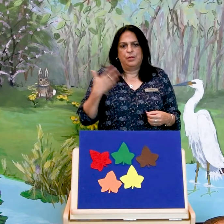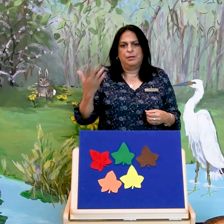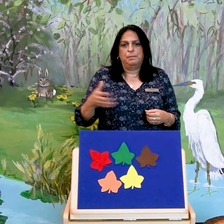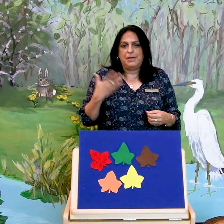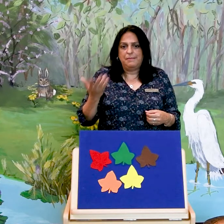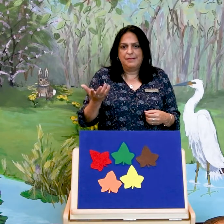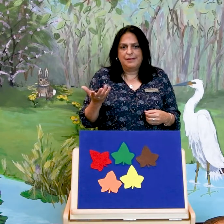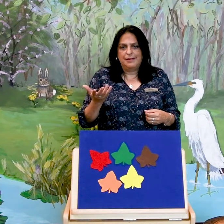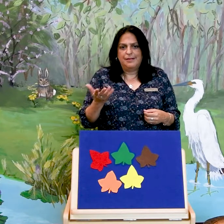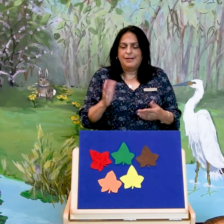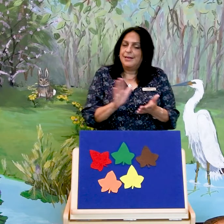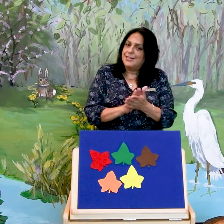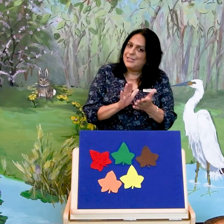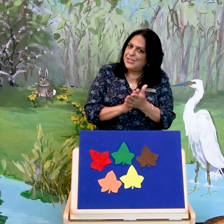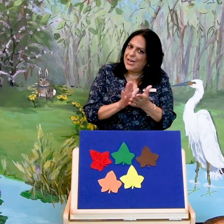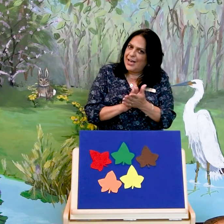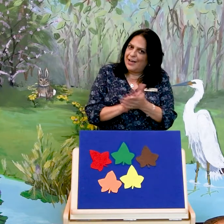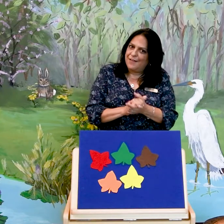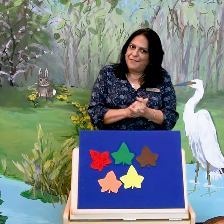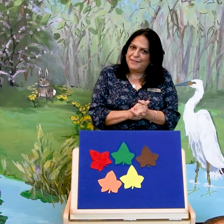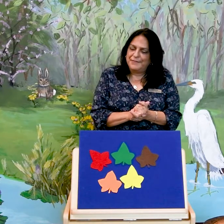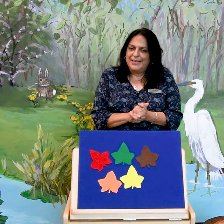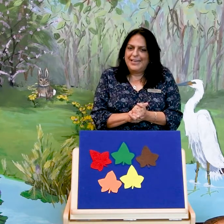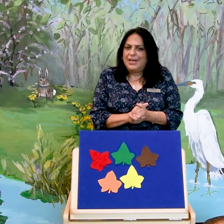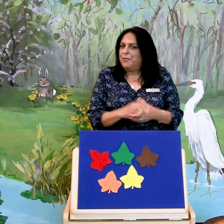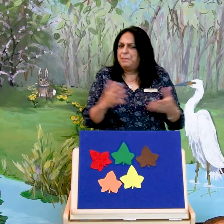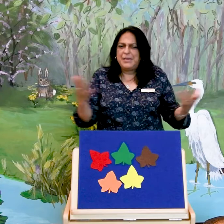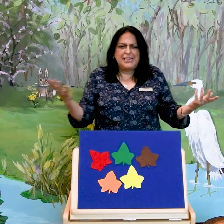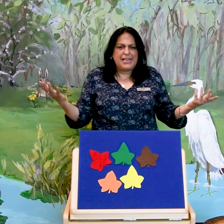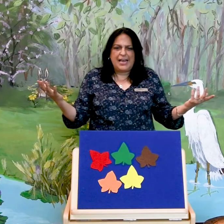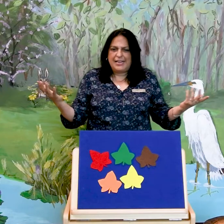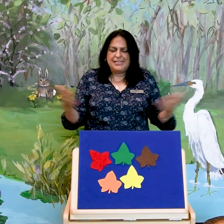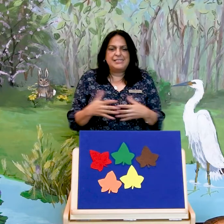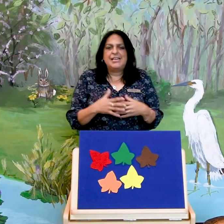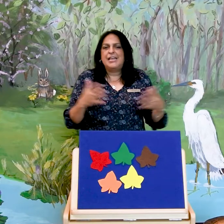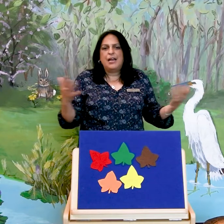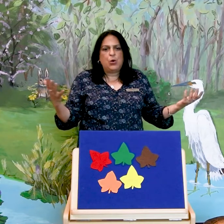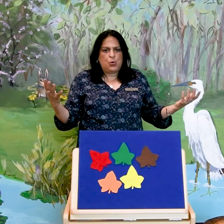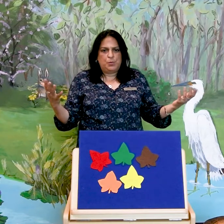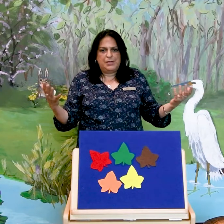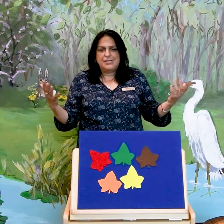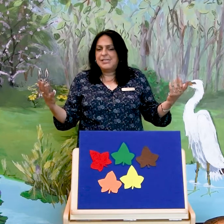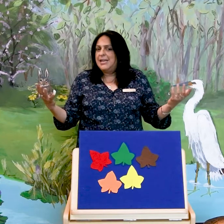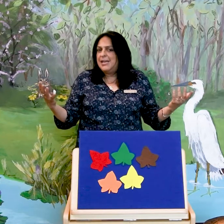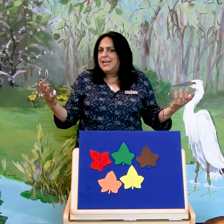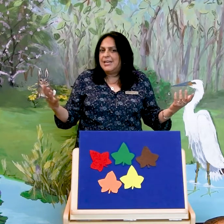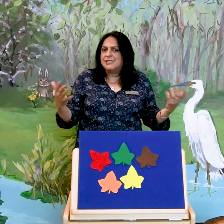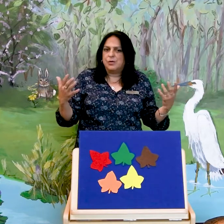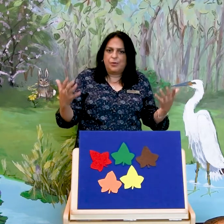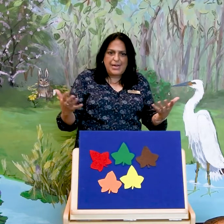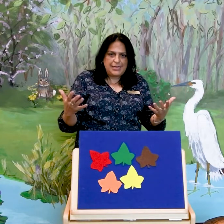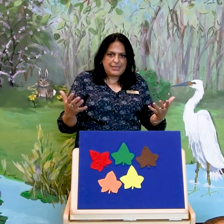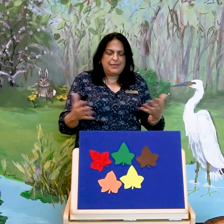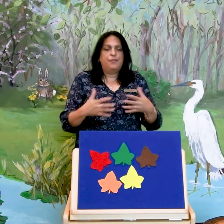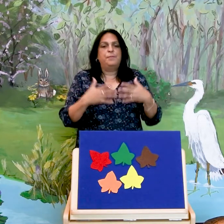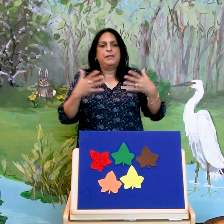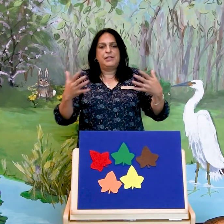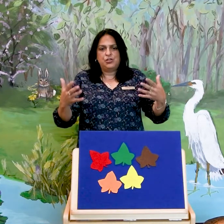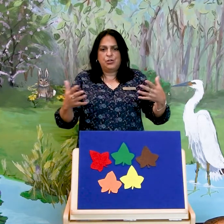be. Good job. Repeat that and sing it at home. Singing is great. Repetition